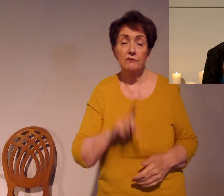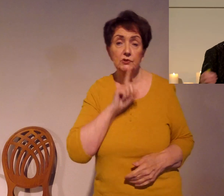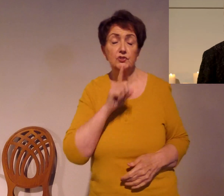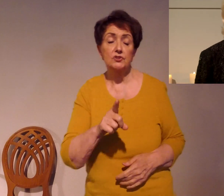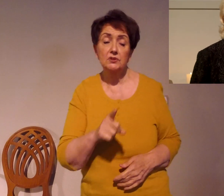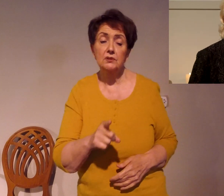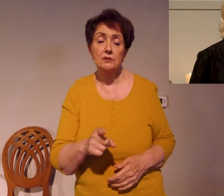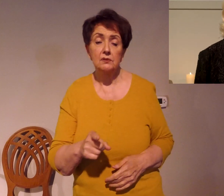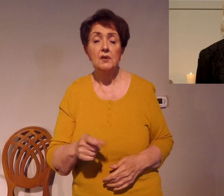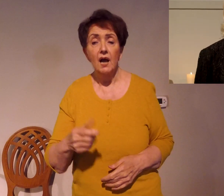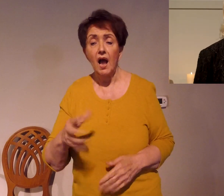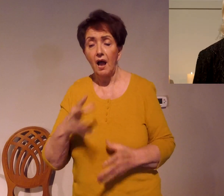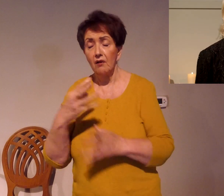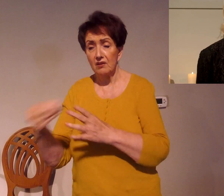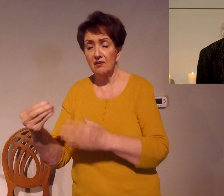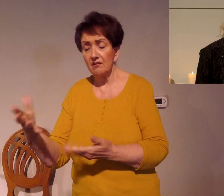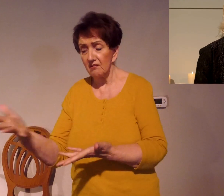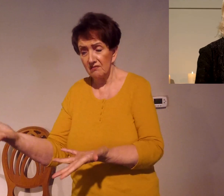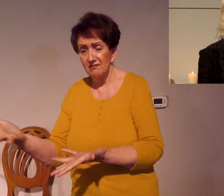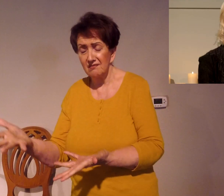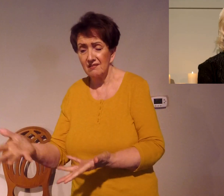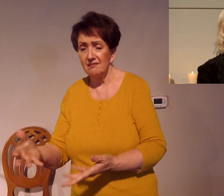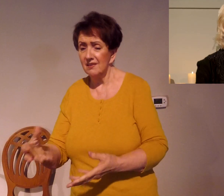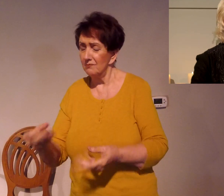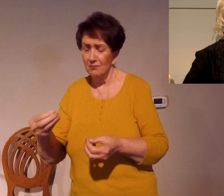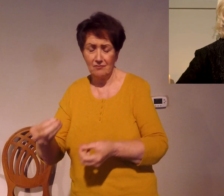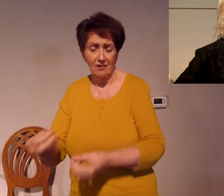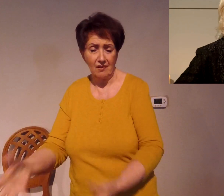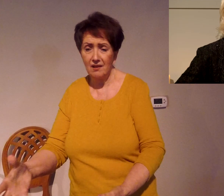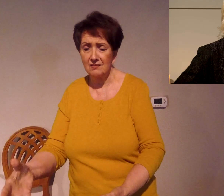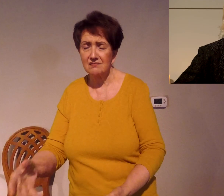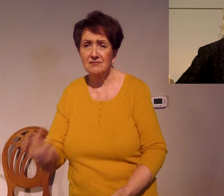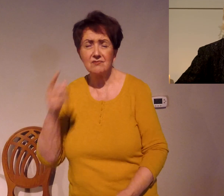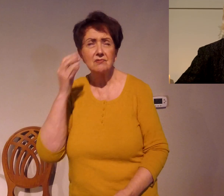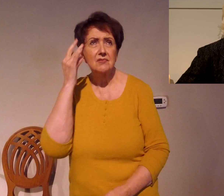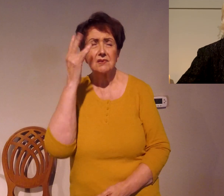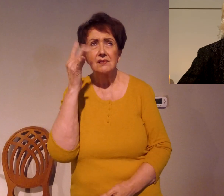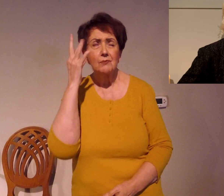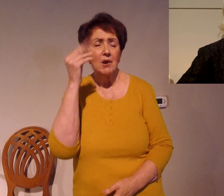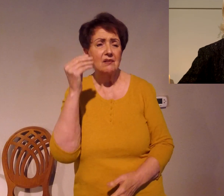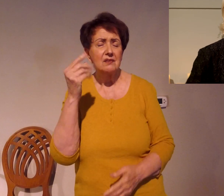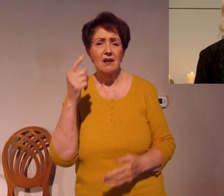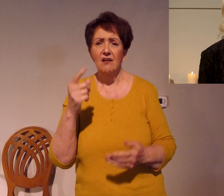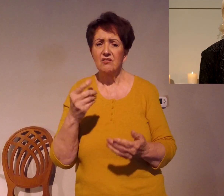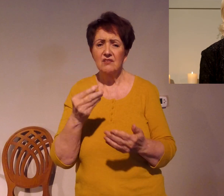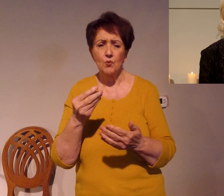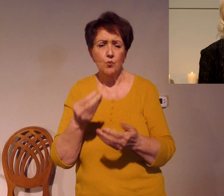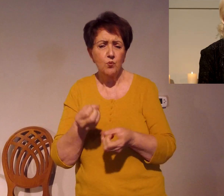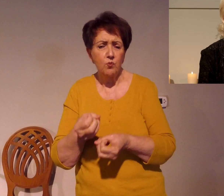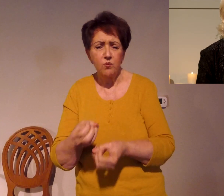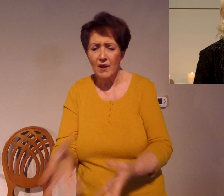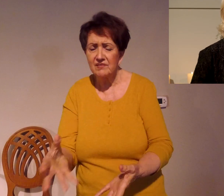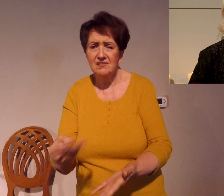lost myself out here, right? Thinking about all the things that money was spent on, and